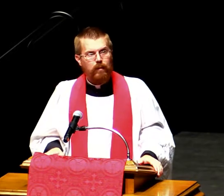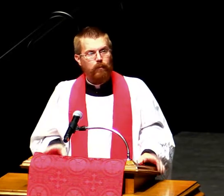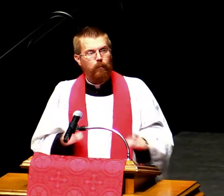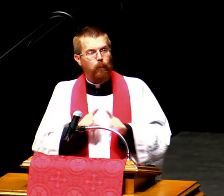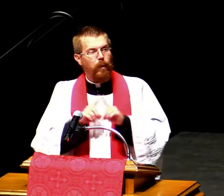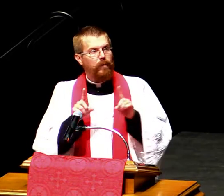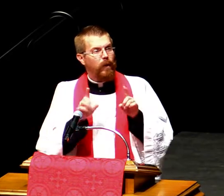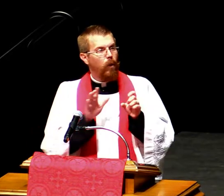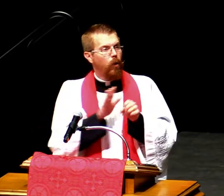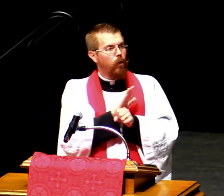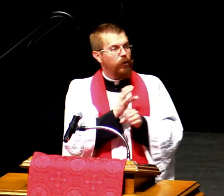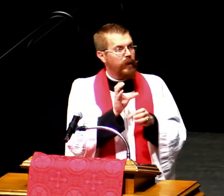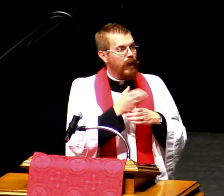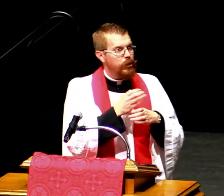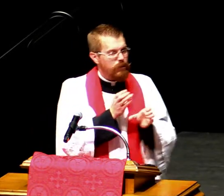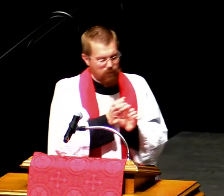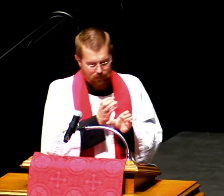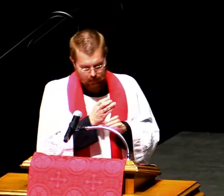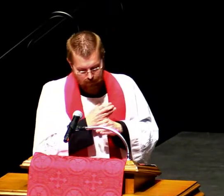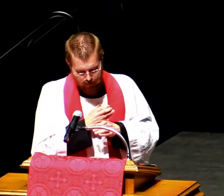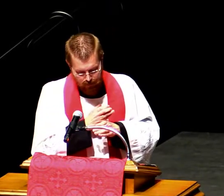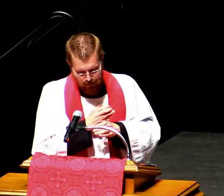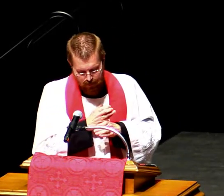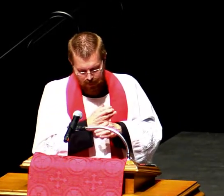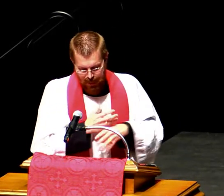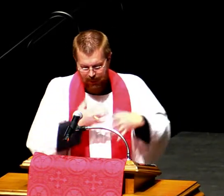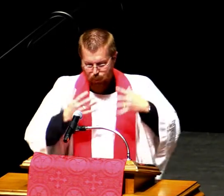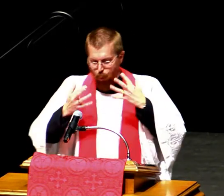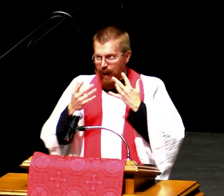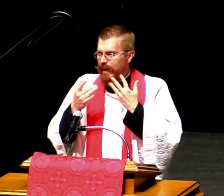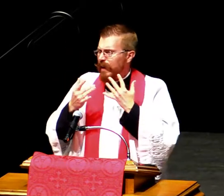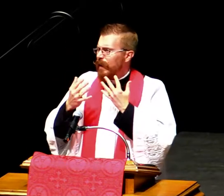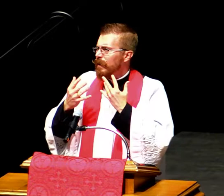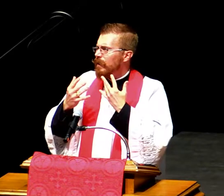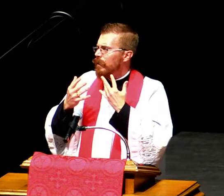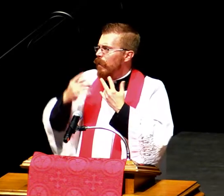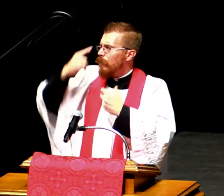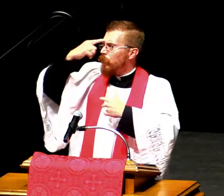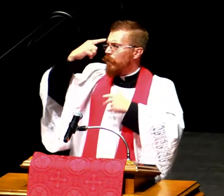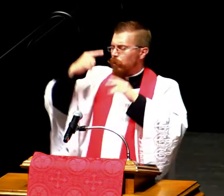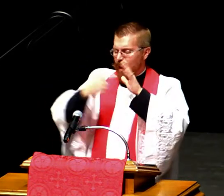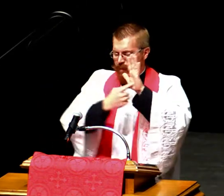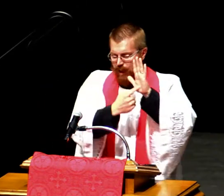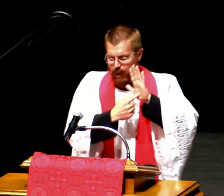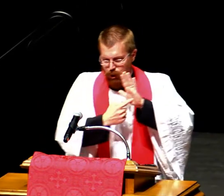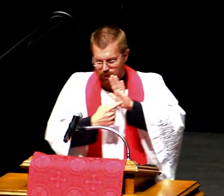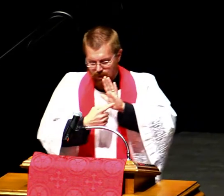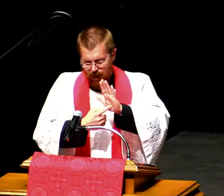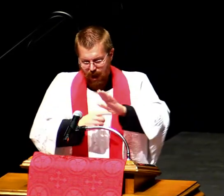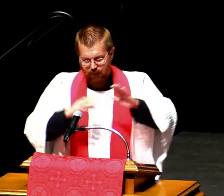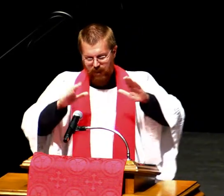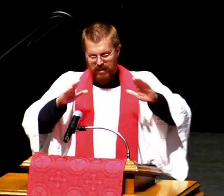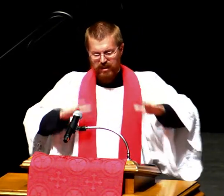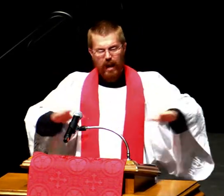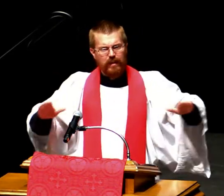But the whole creation is waiting for the revelation of the sons